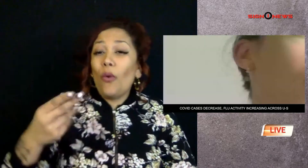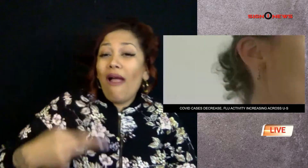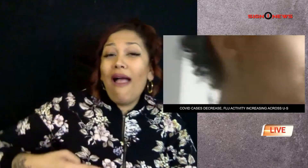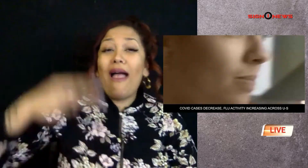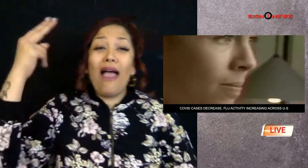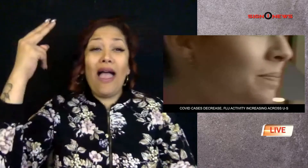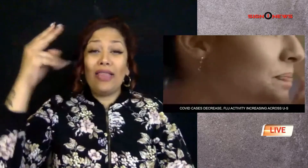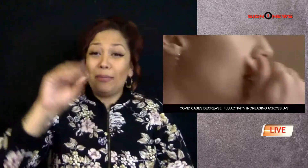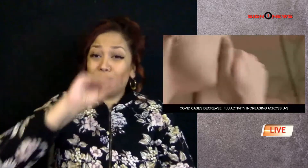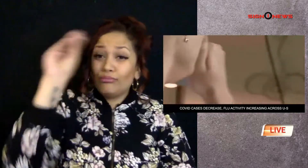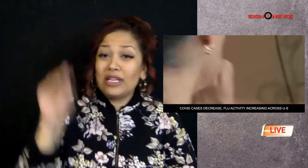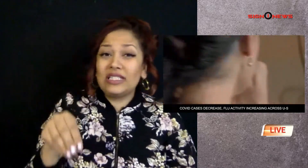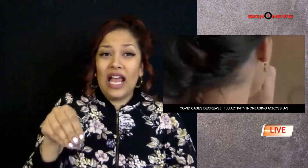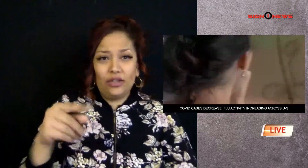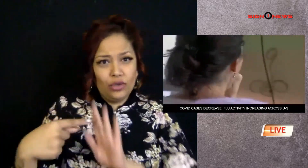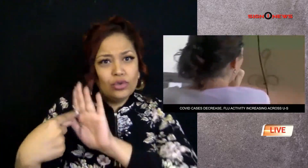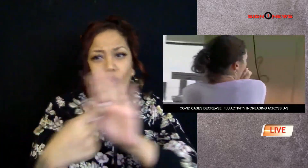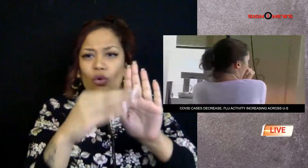the country.